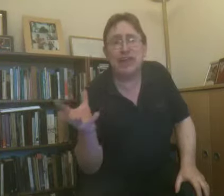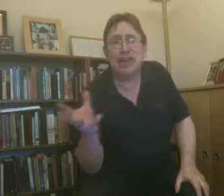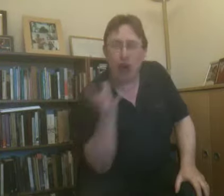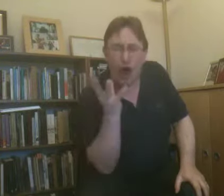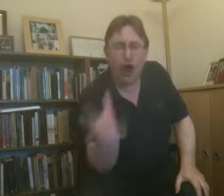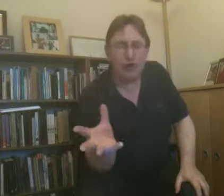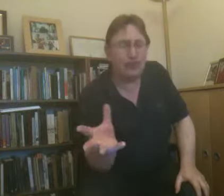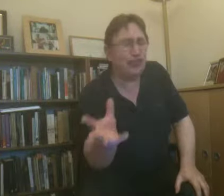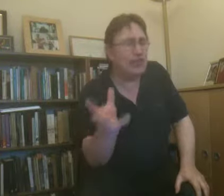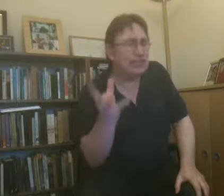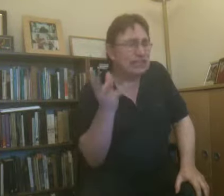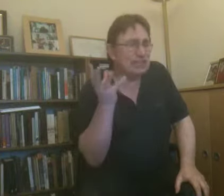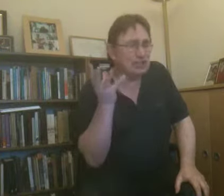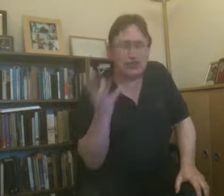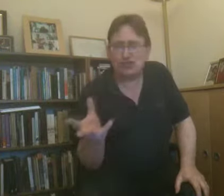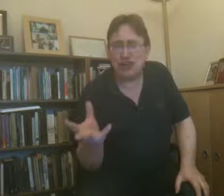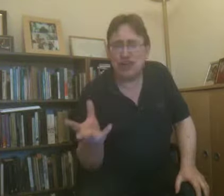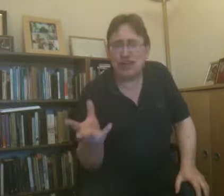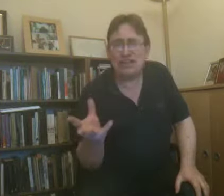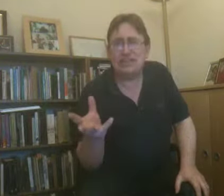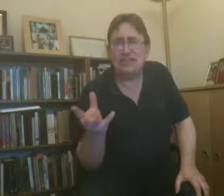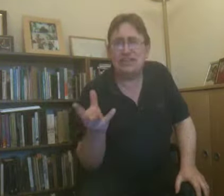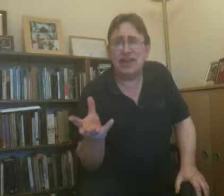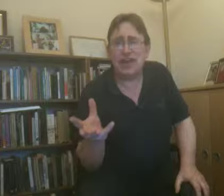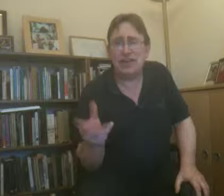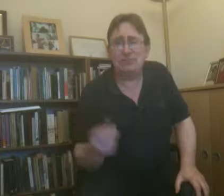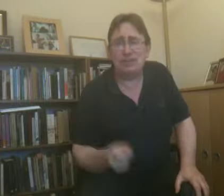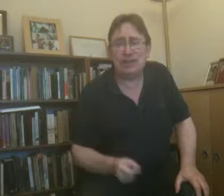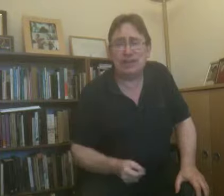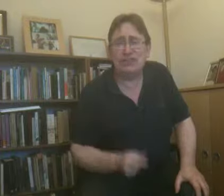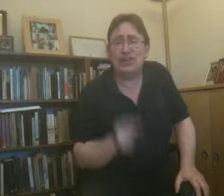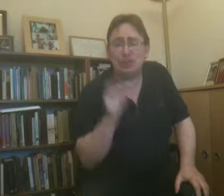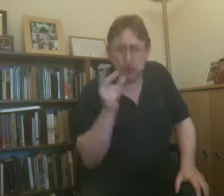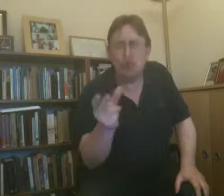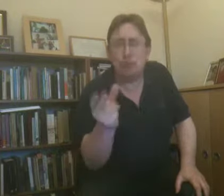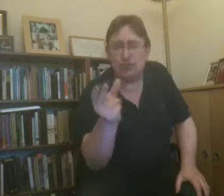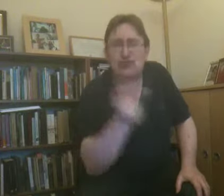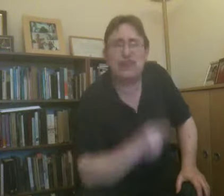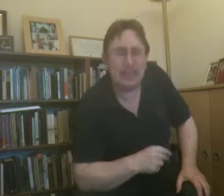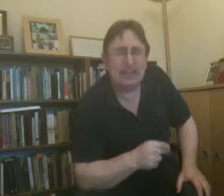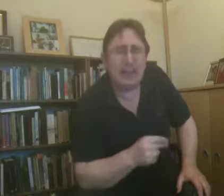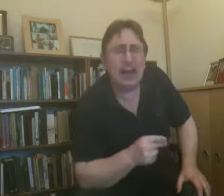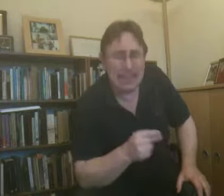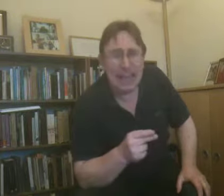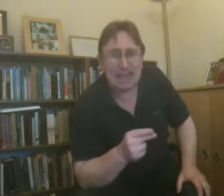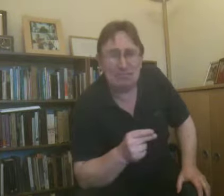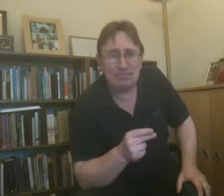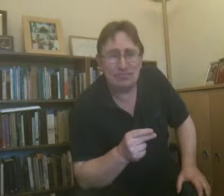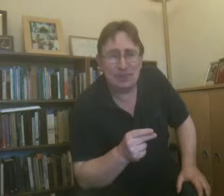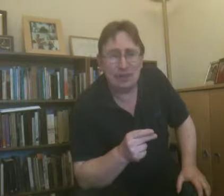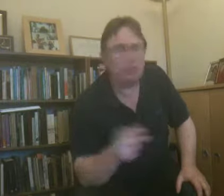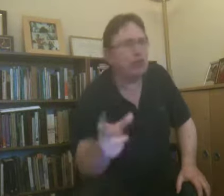day, in a hot, dry day, he says, you must drink again. But